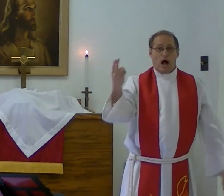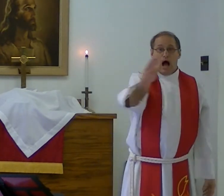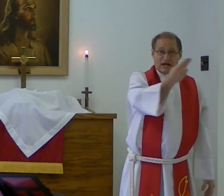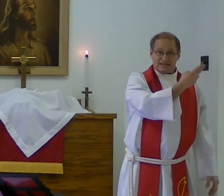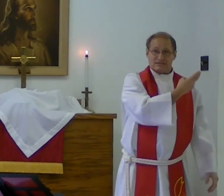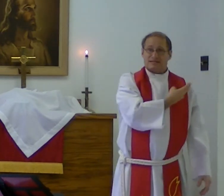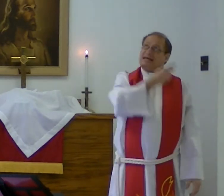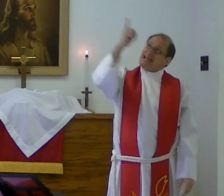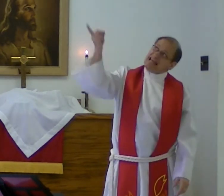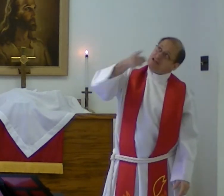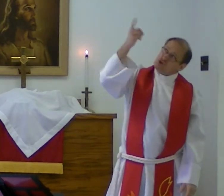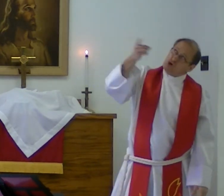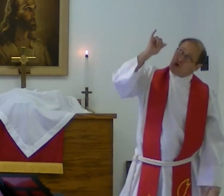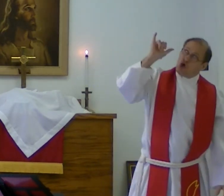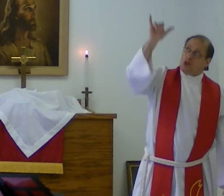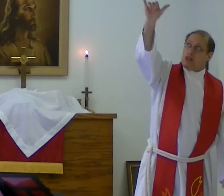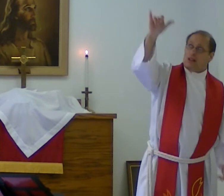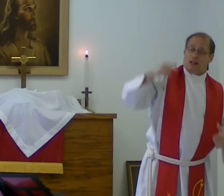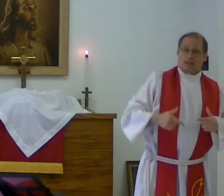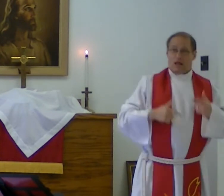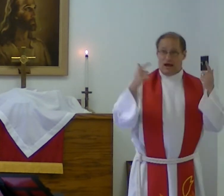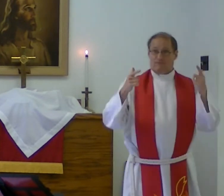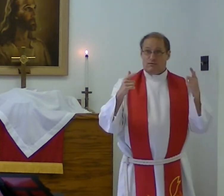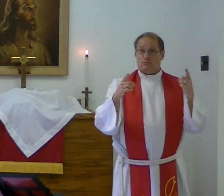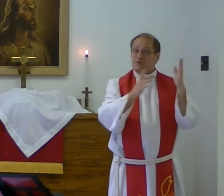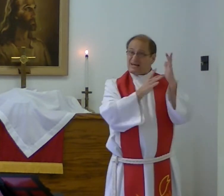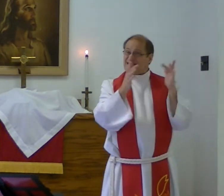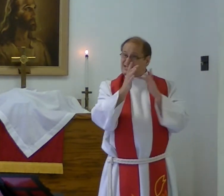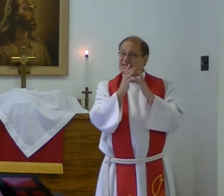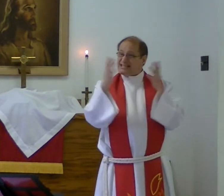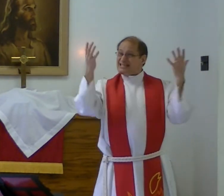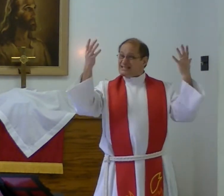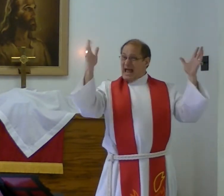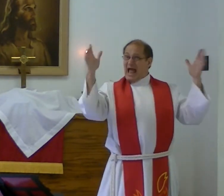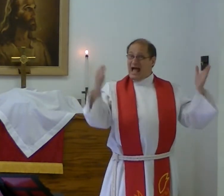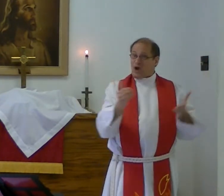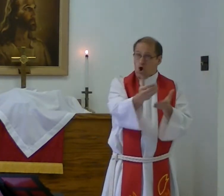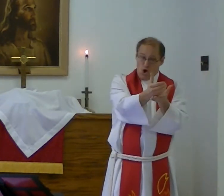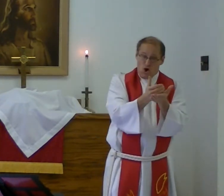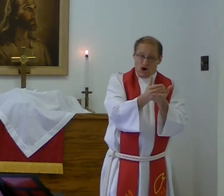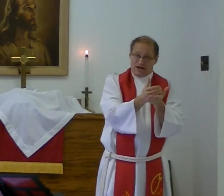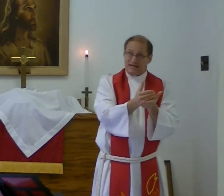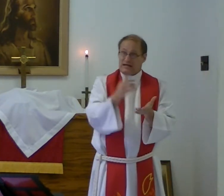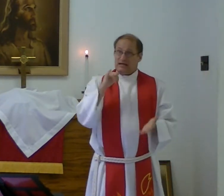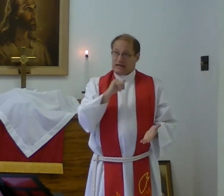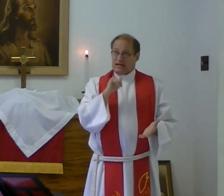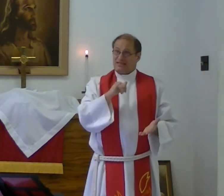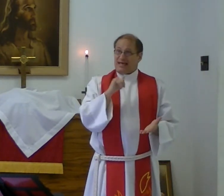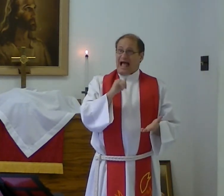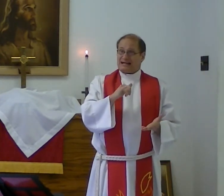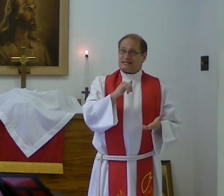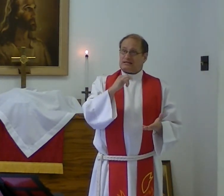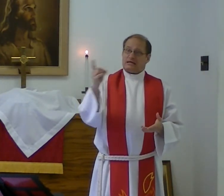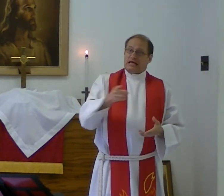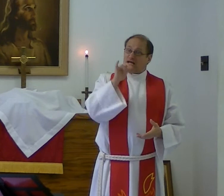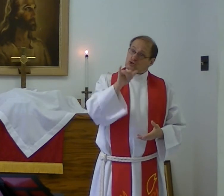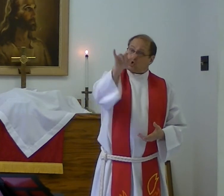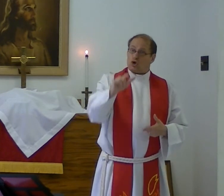us eternal life. Because Jesus had earned that eternal